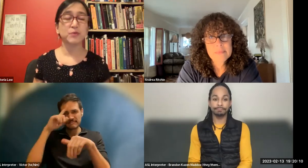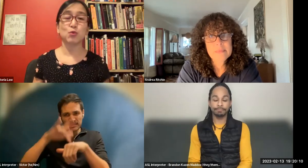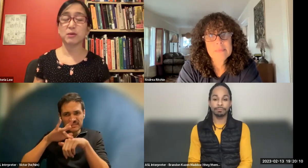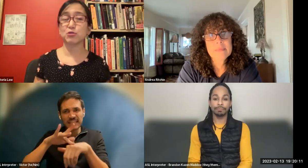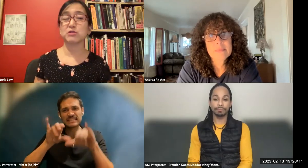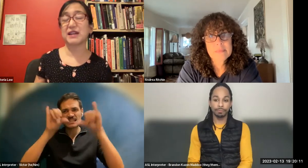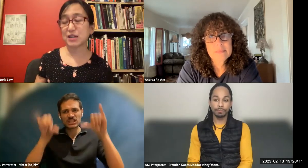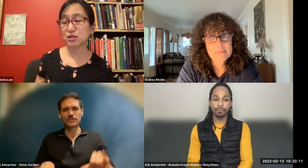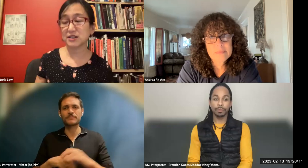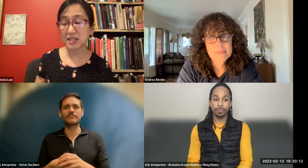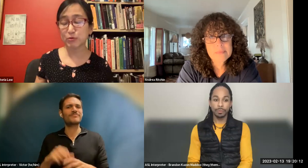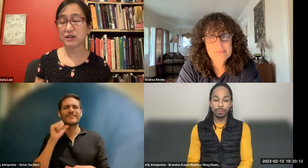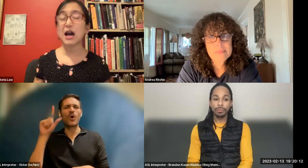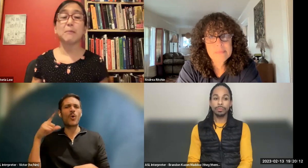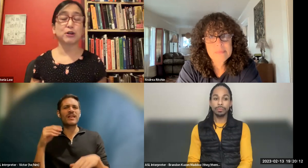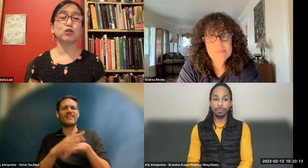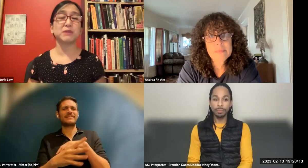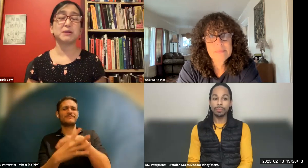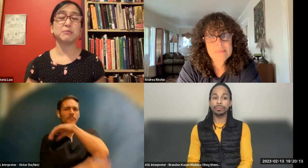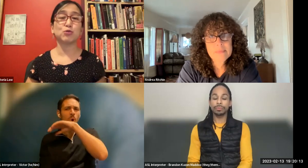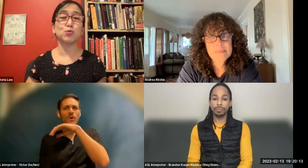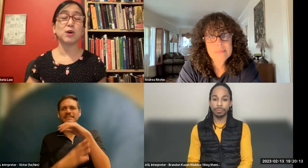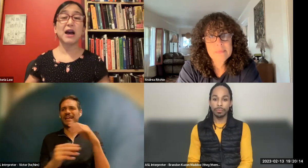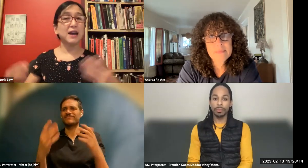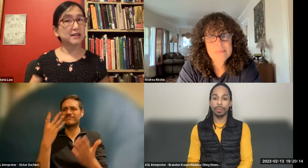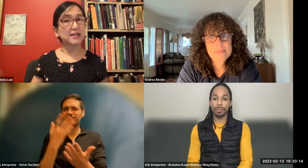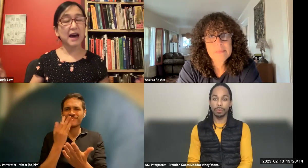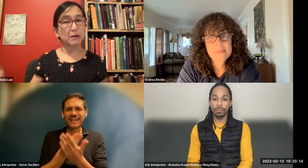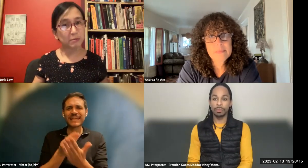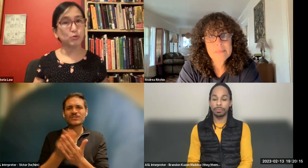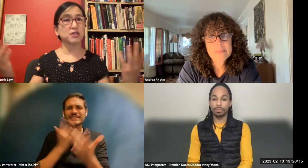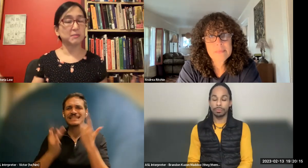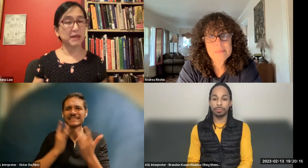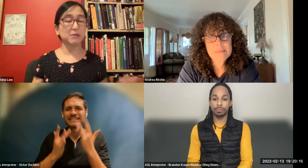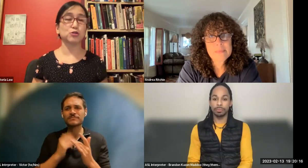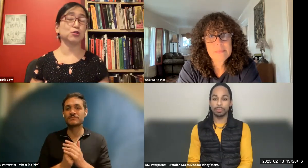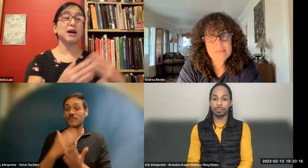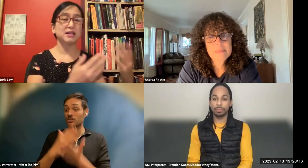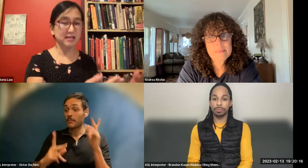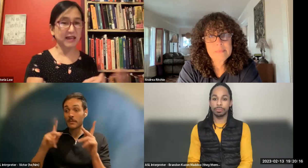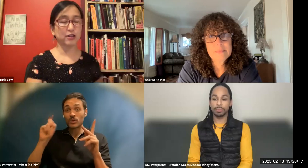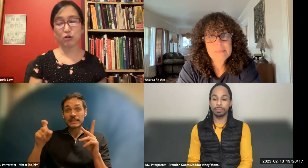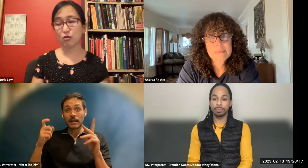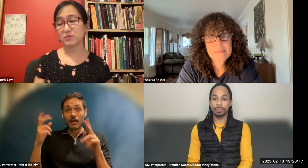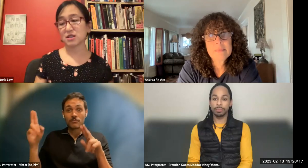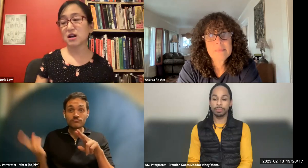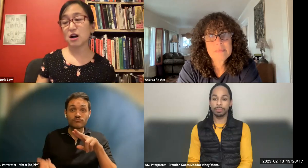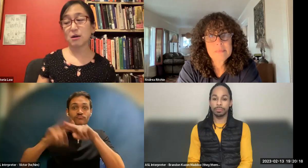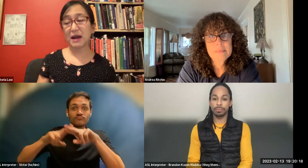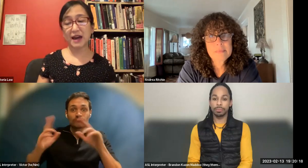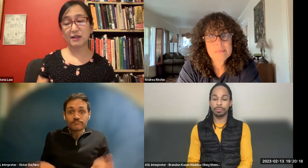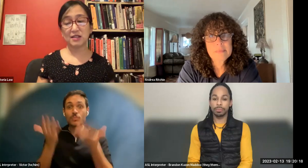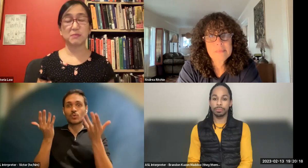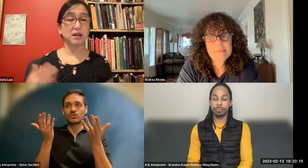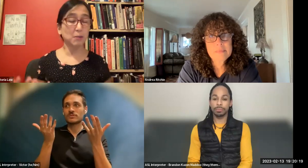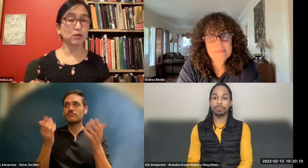poorest or the most financially desperate, but it could be people who need that boost to be able to stay in their homes.